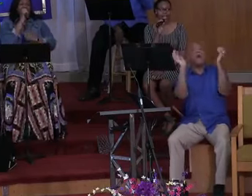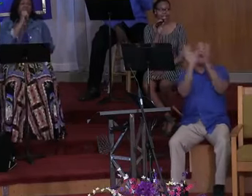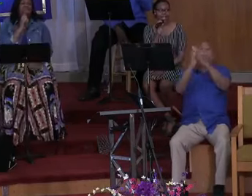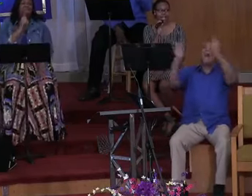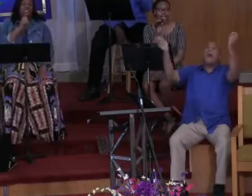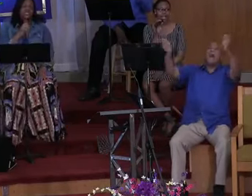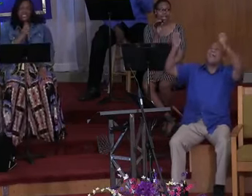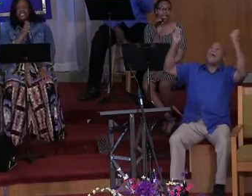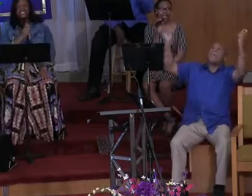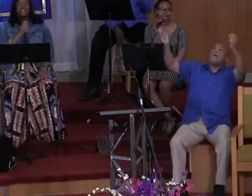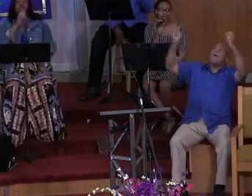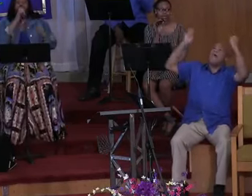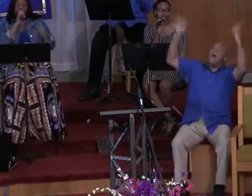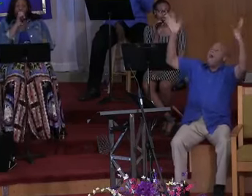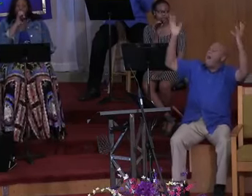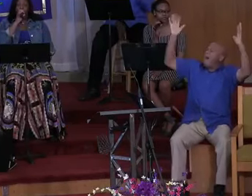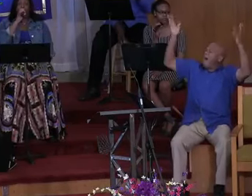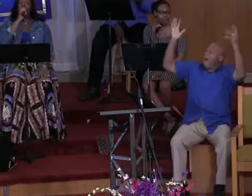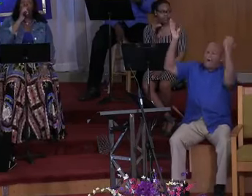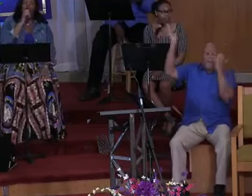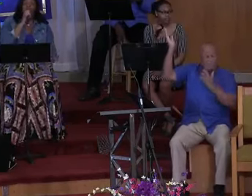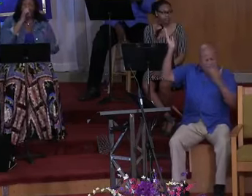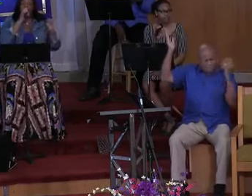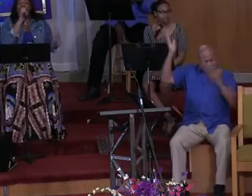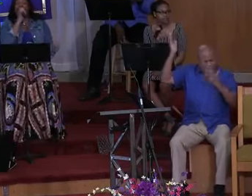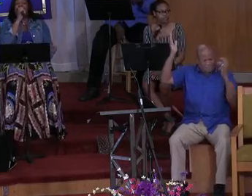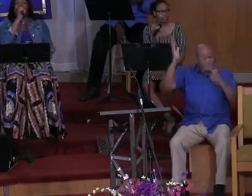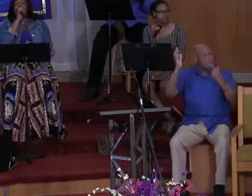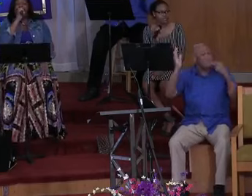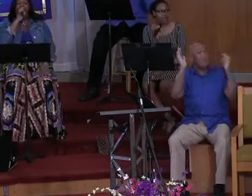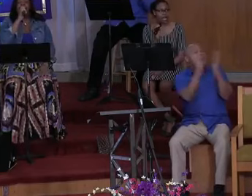hallelujah, hallelujah. Oh, say